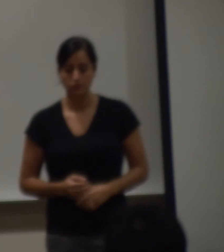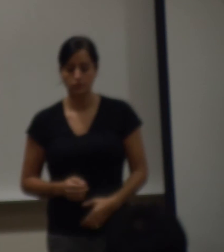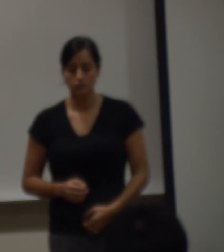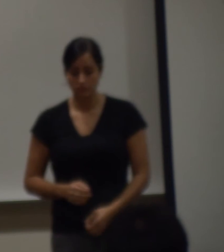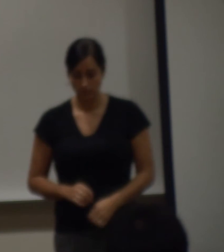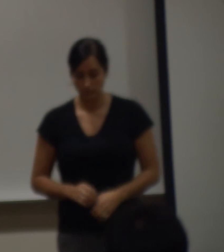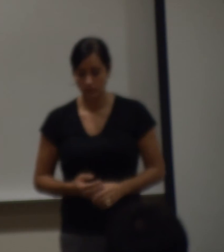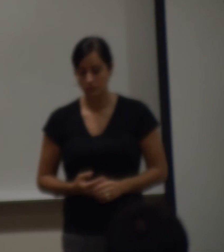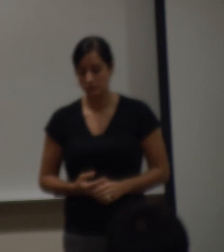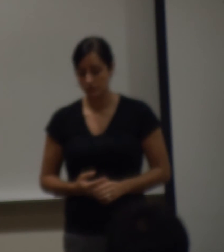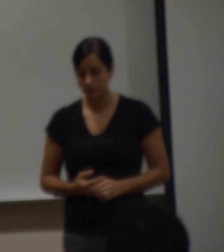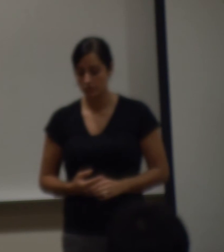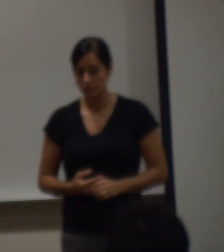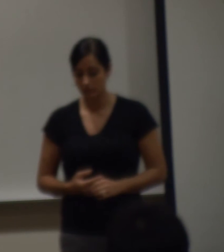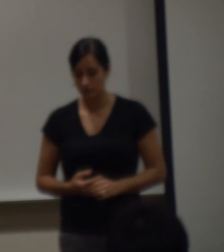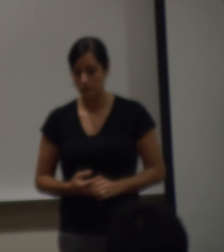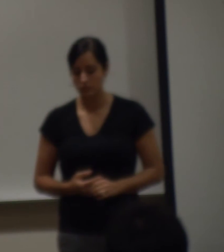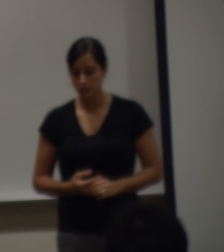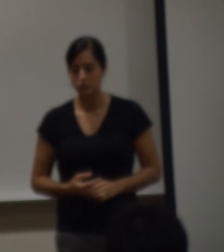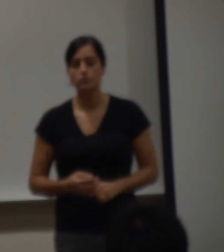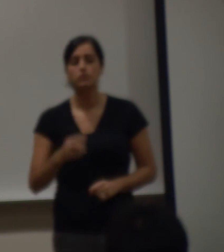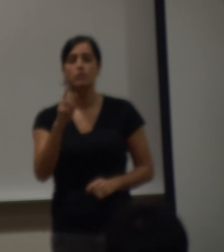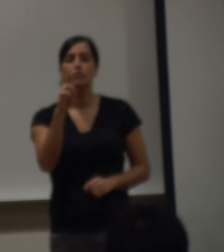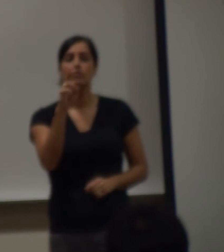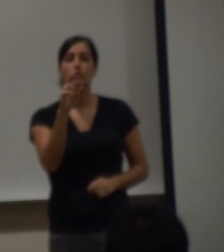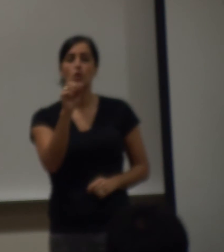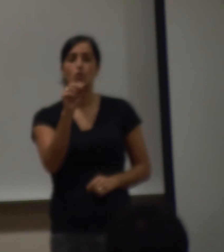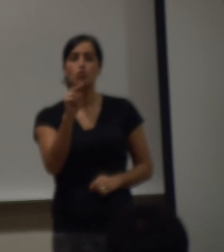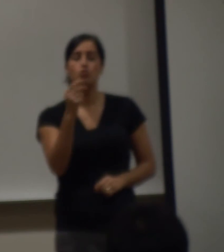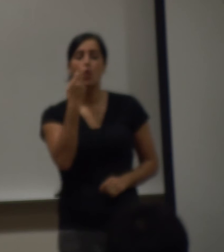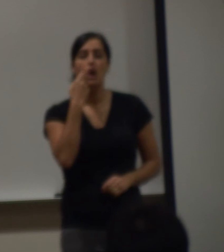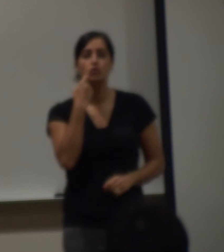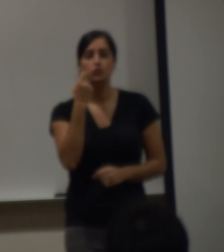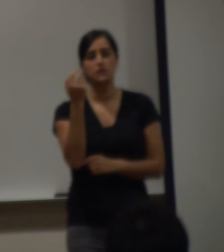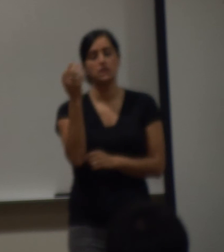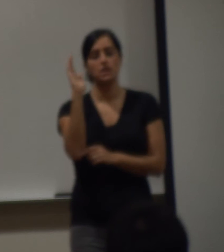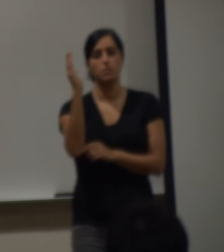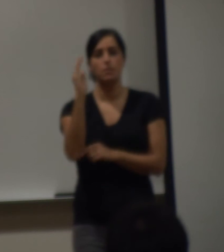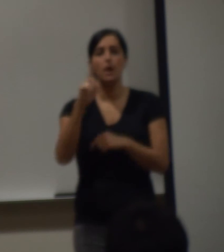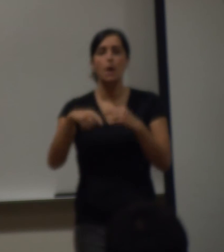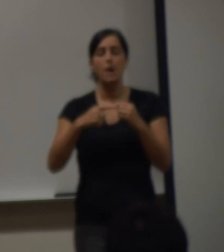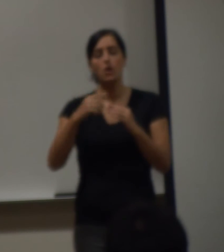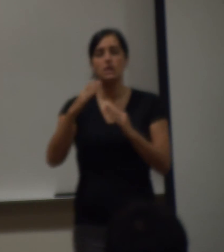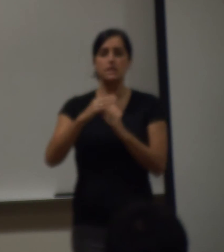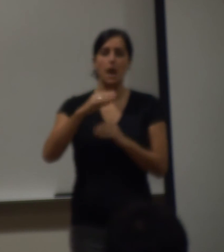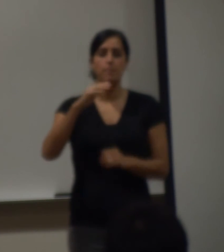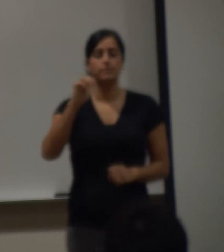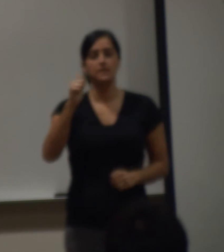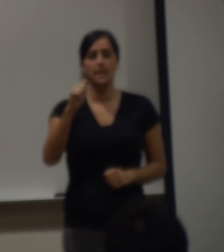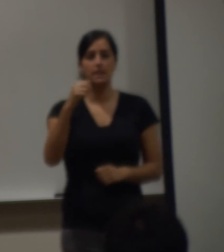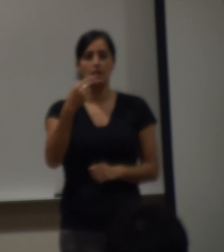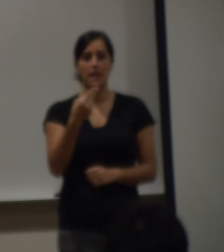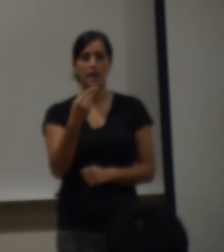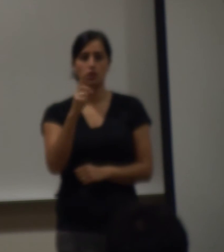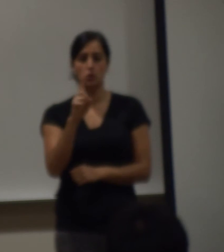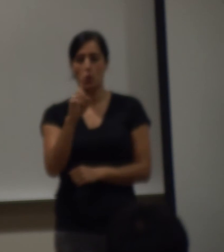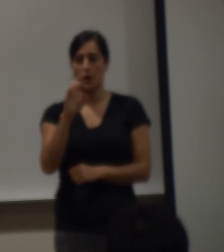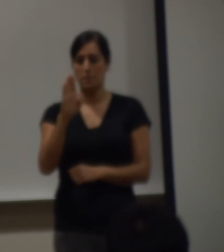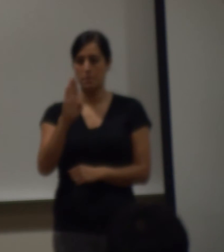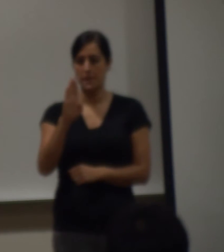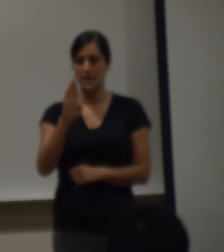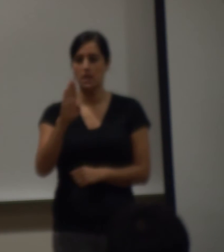paper looking at the top 10 H-1B employers for the